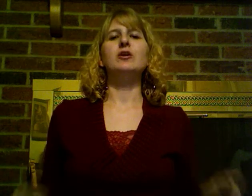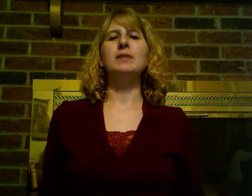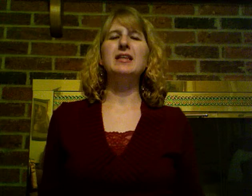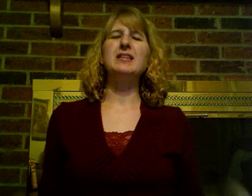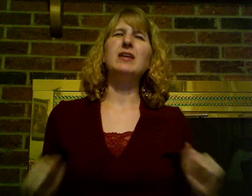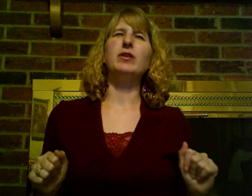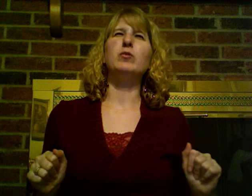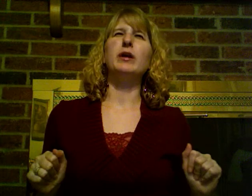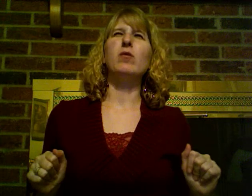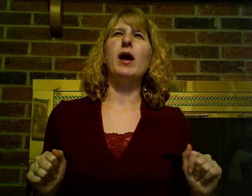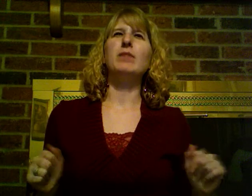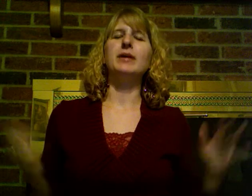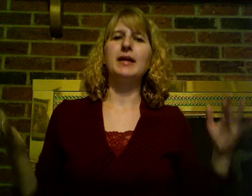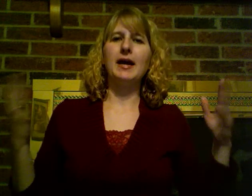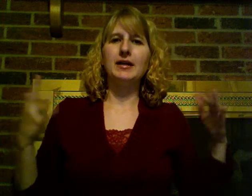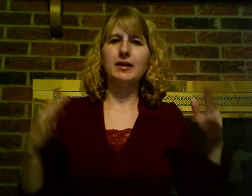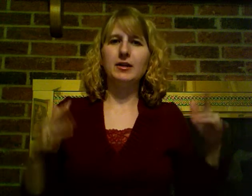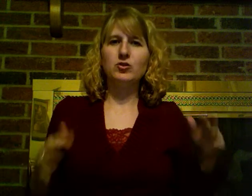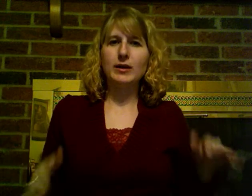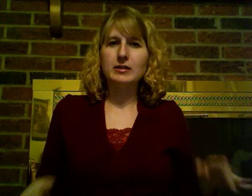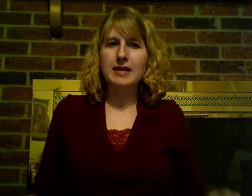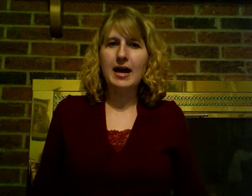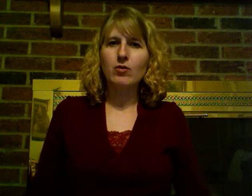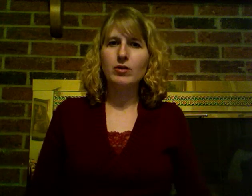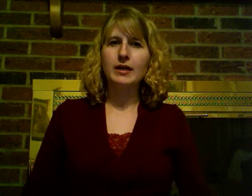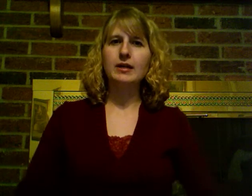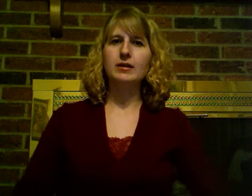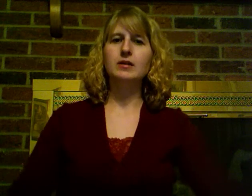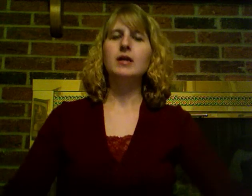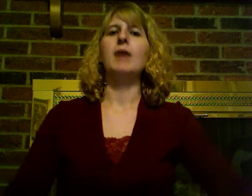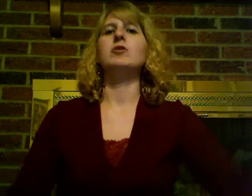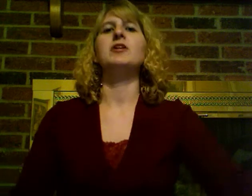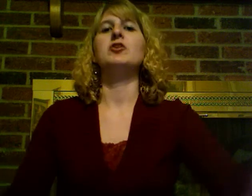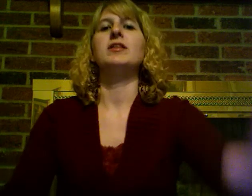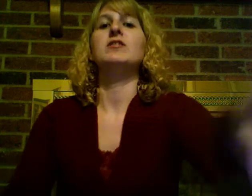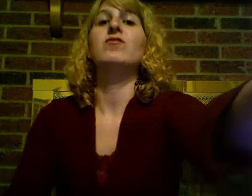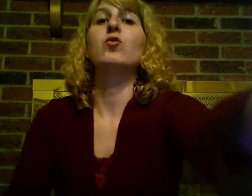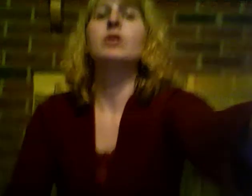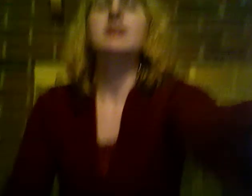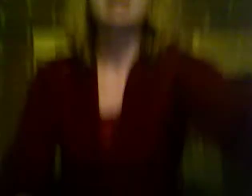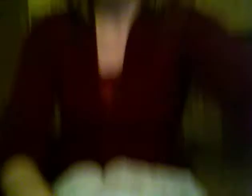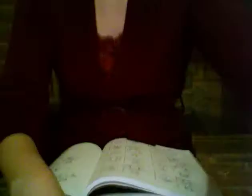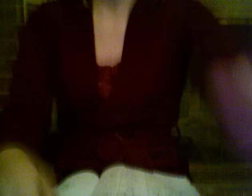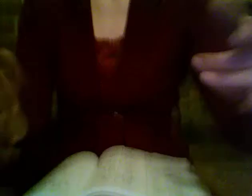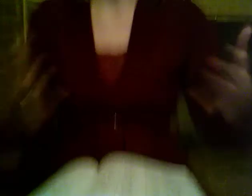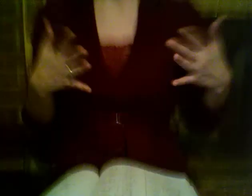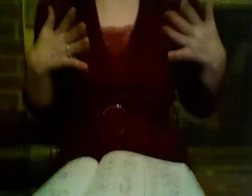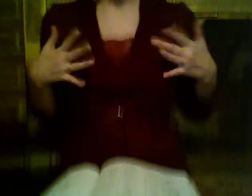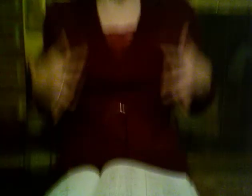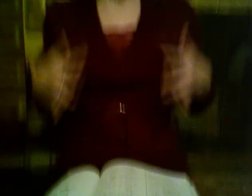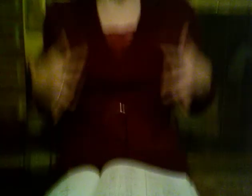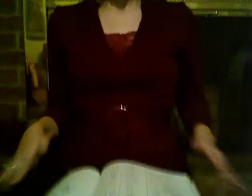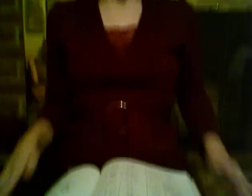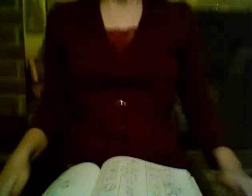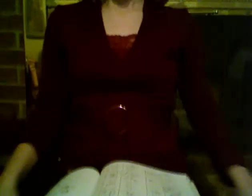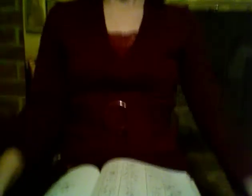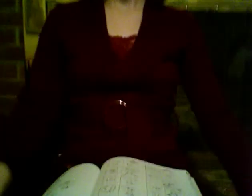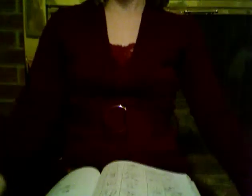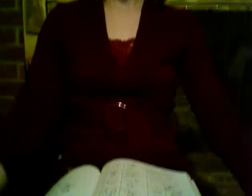filmy. That's not really the word I want, but it trails down, and I'm trying to show you that's a floor length. So let me see. I go, okay, to